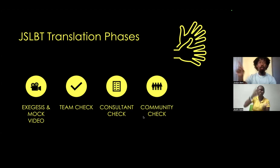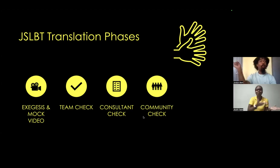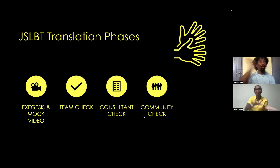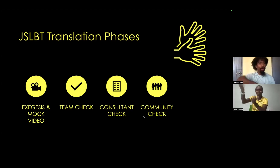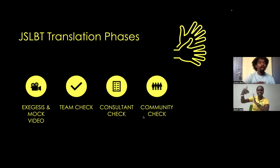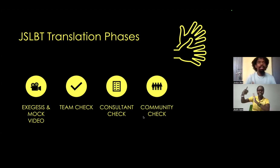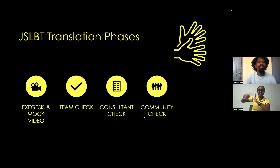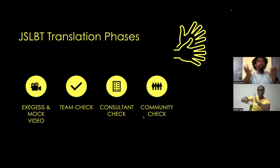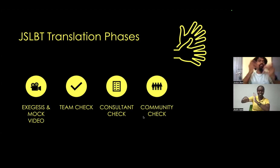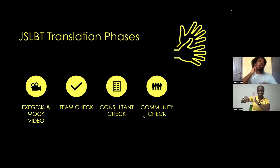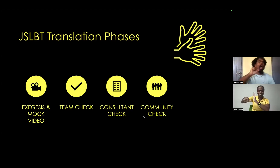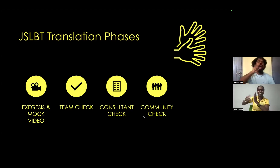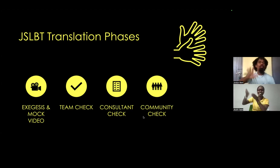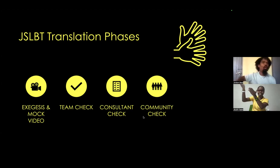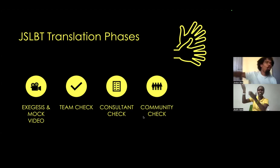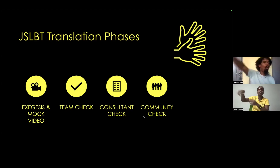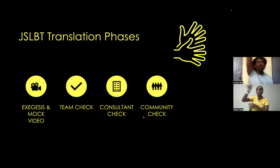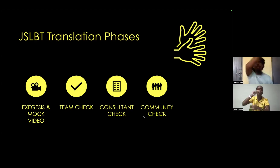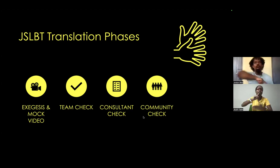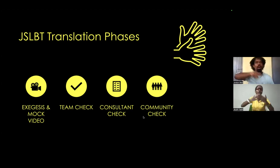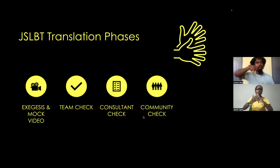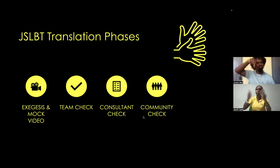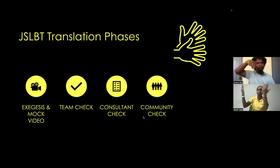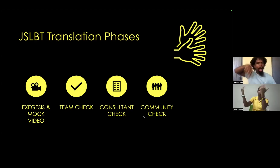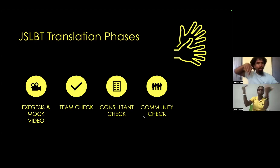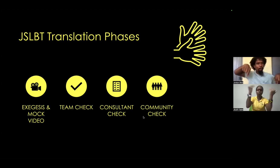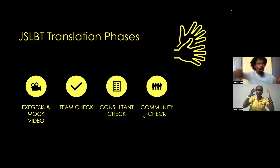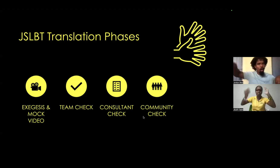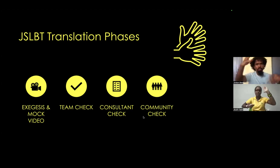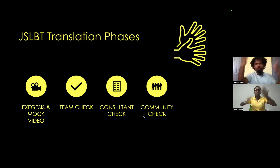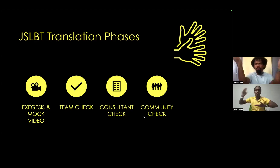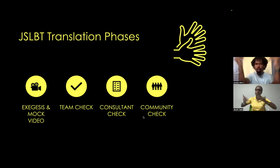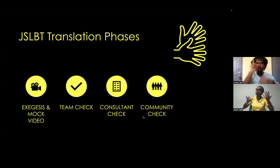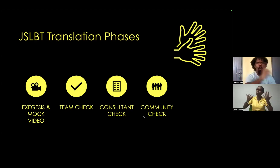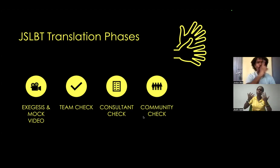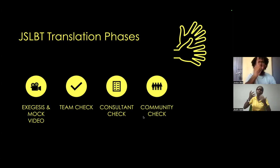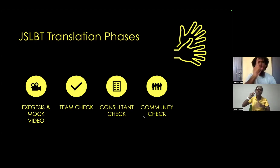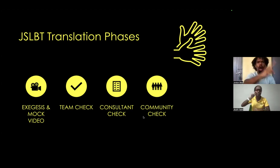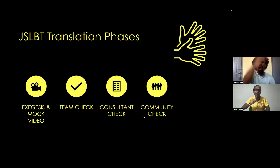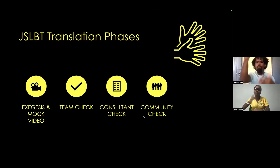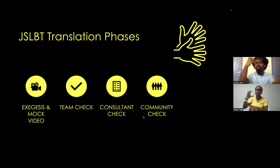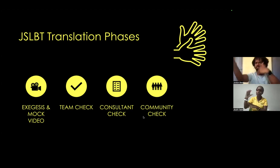pretty, it's perfect. And then we send it to the community check. After that, we invite the deaf community to come